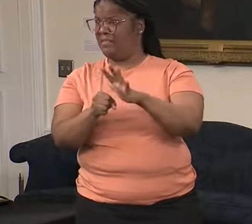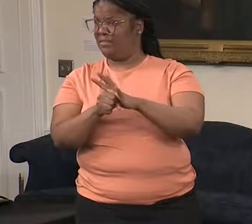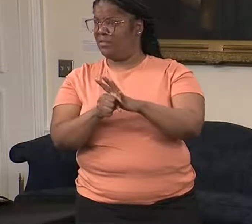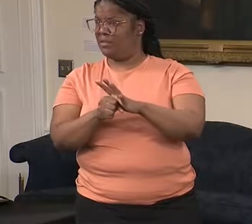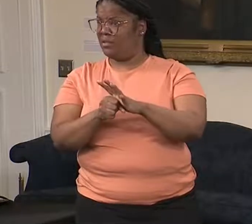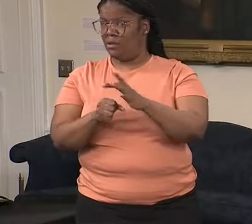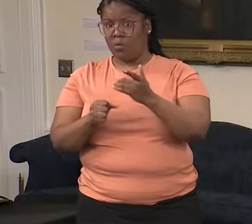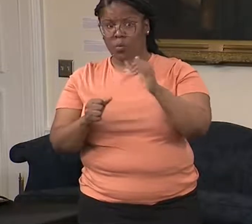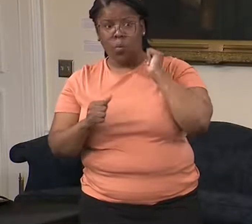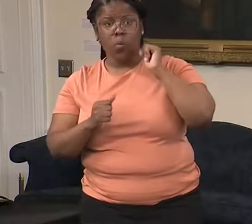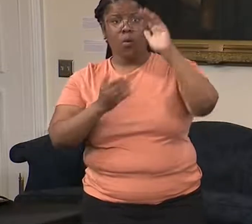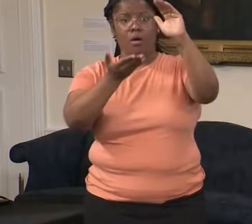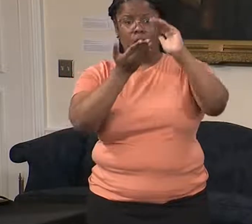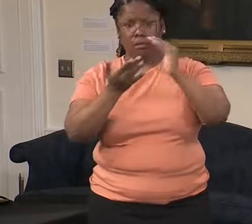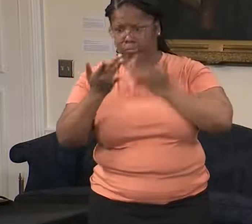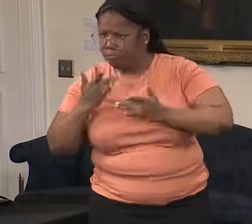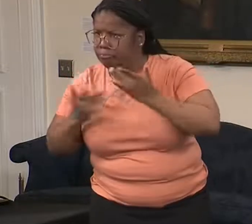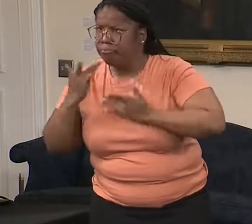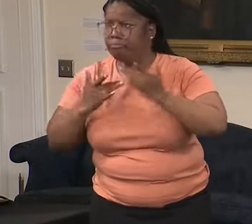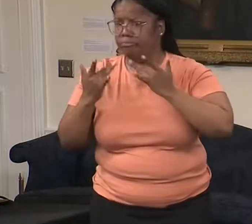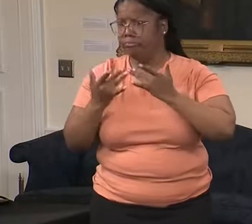was that there were in January,